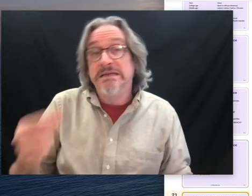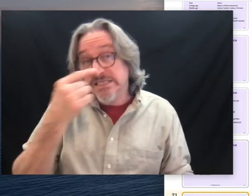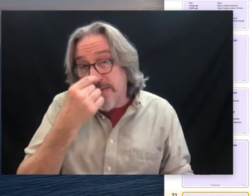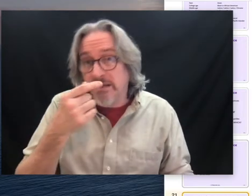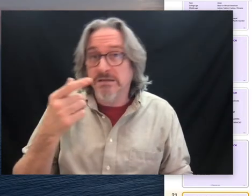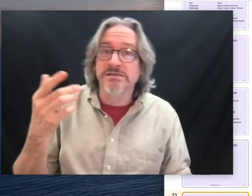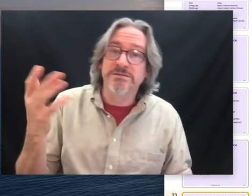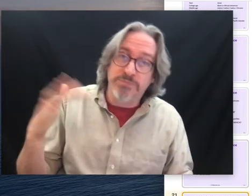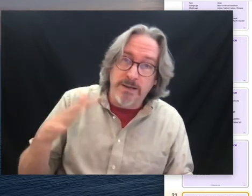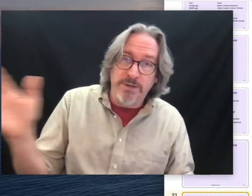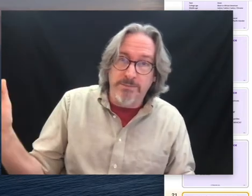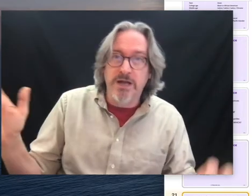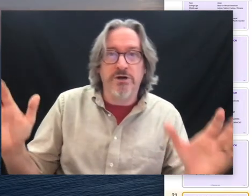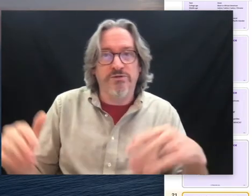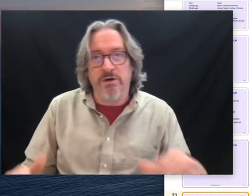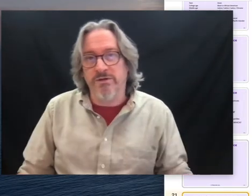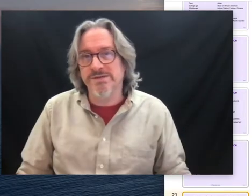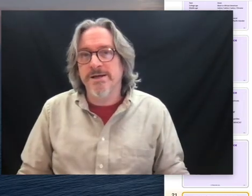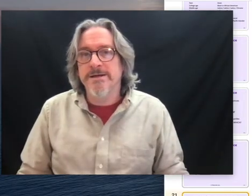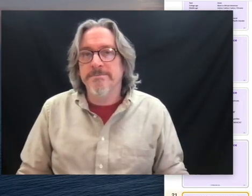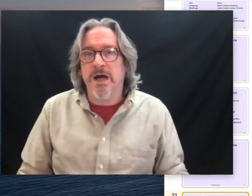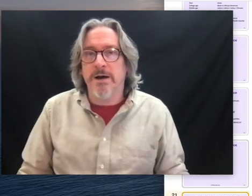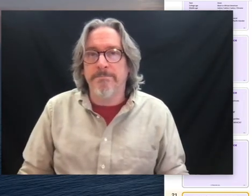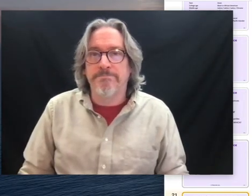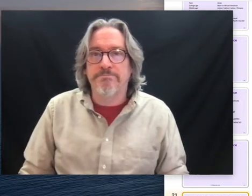not. Smells, blah, blah, blah, go through all those.